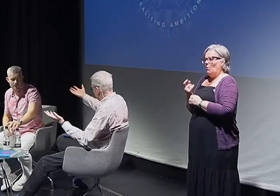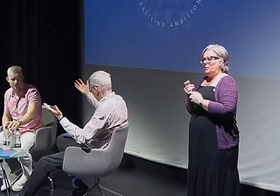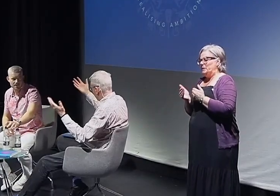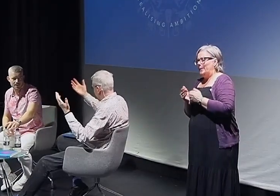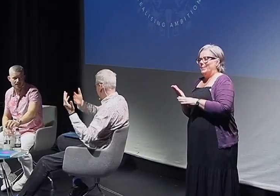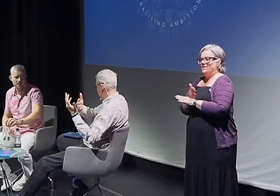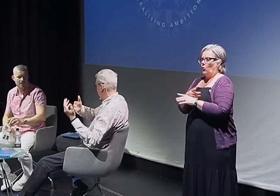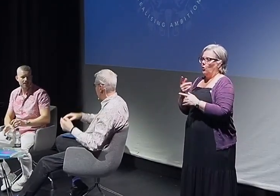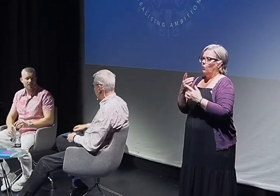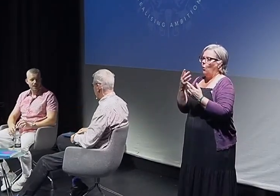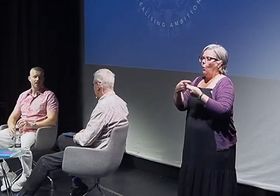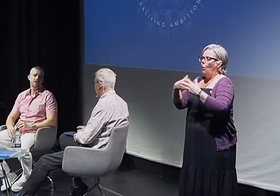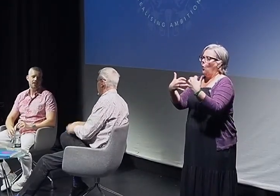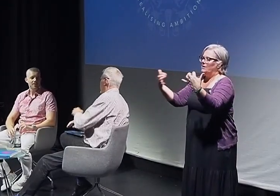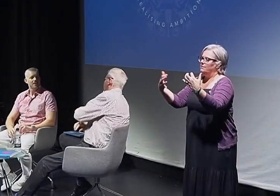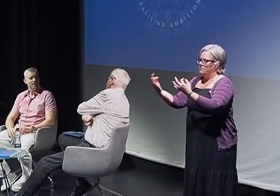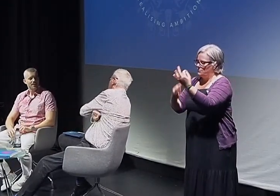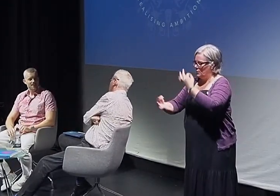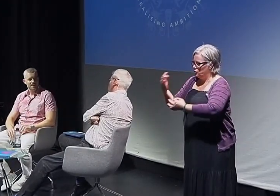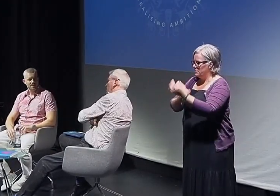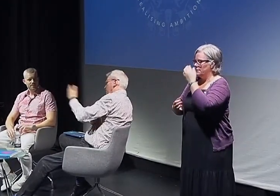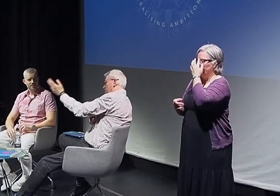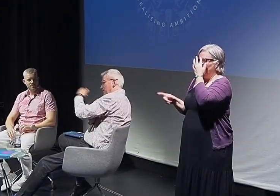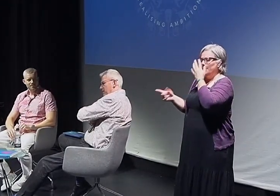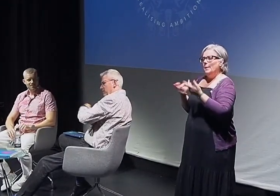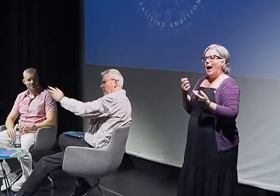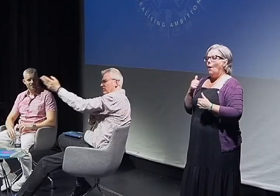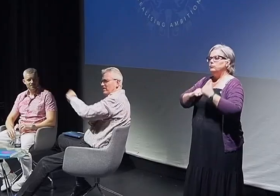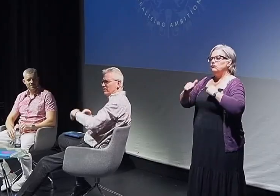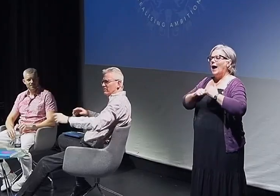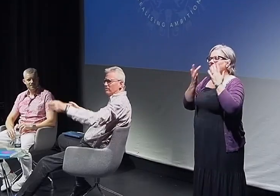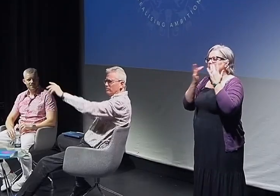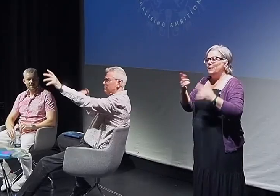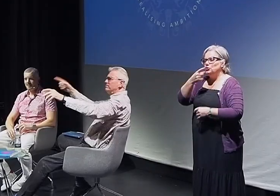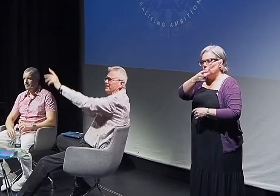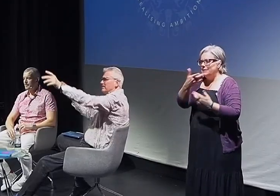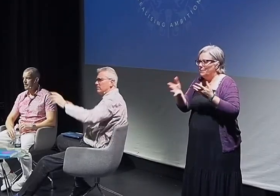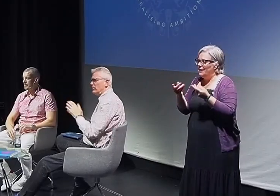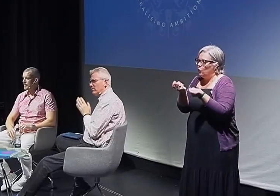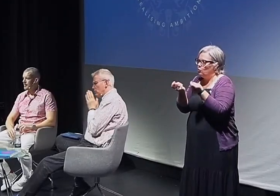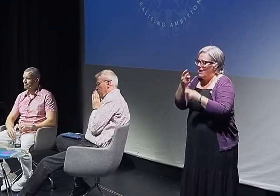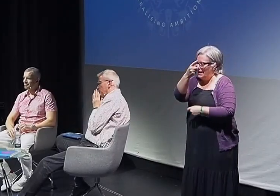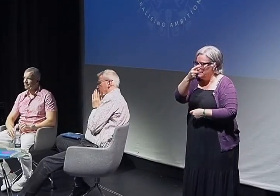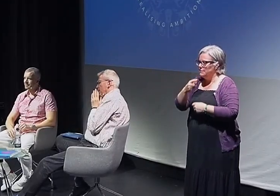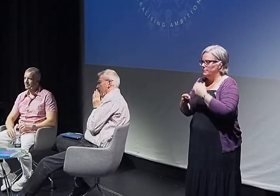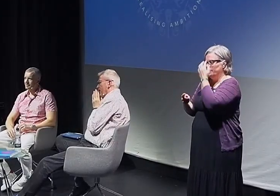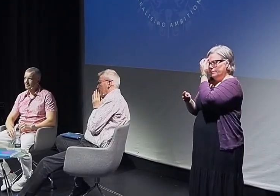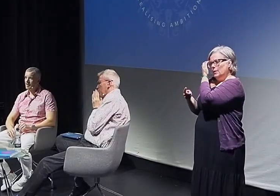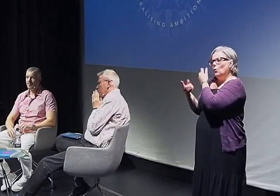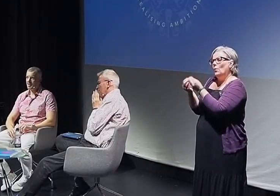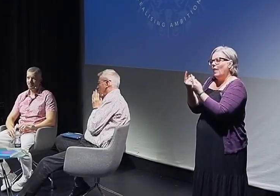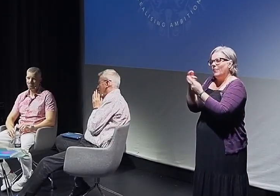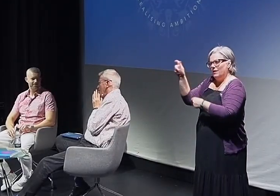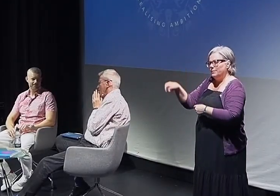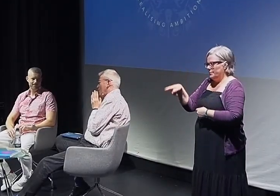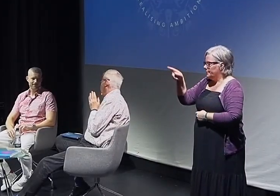you curated our wonderful kind of Pride exhibition with the marvelous Ian Tutnott, who's sitting somewhere in the audience.